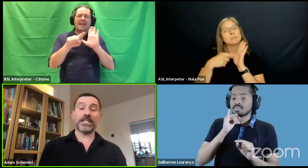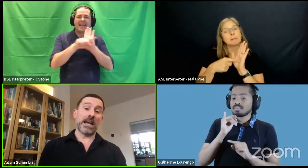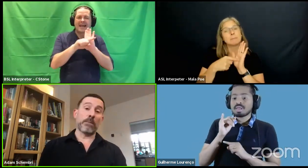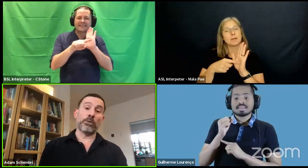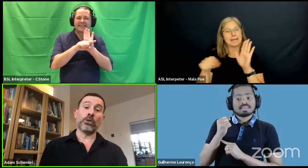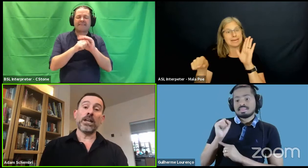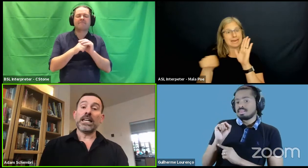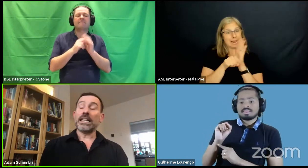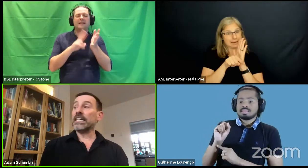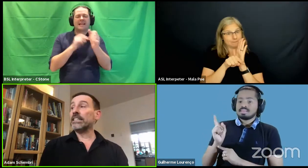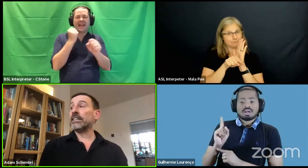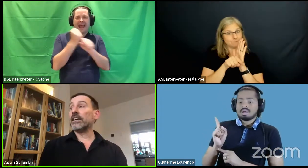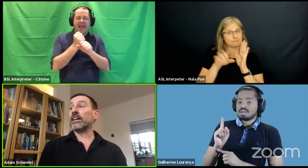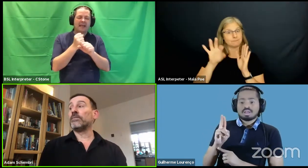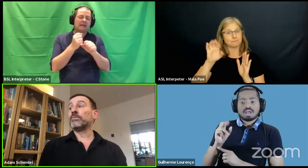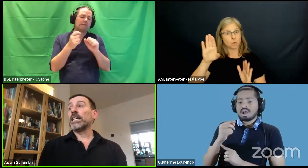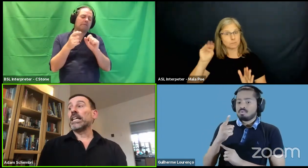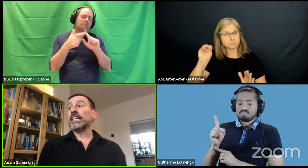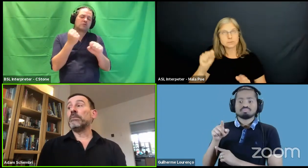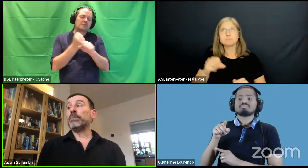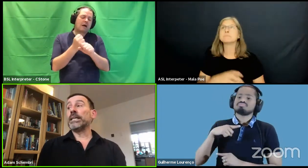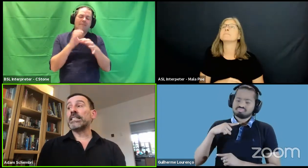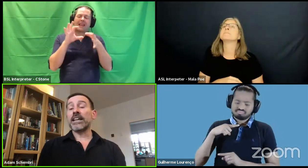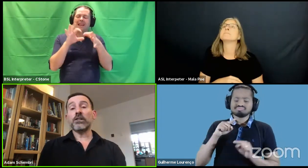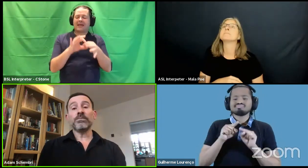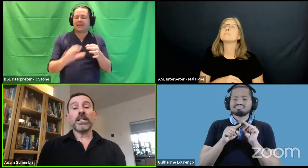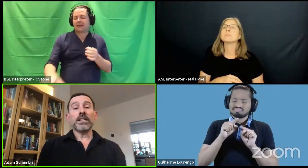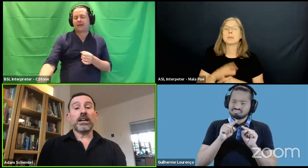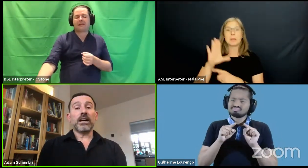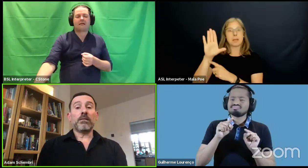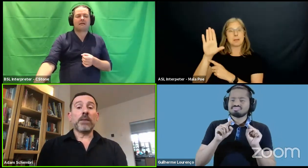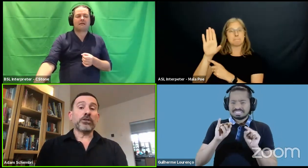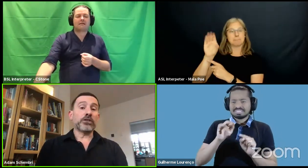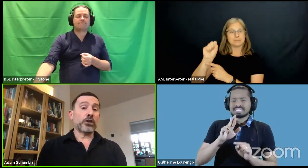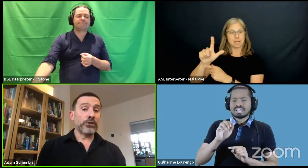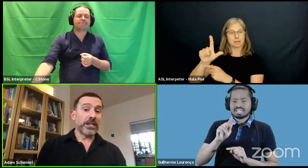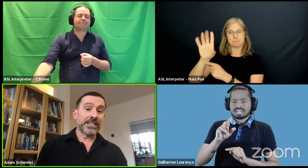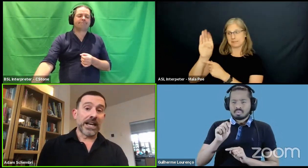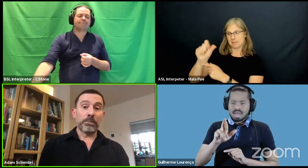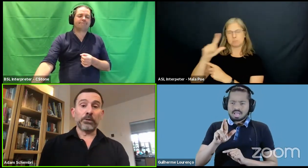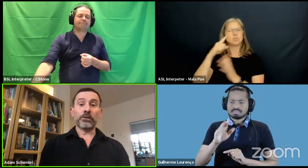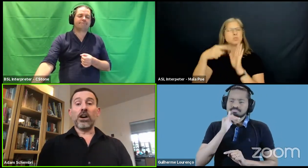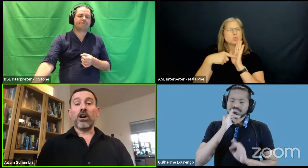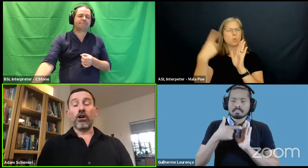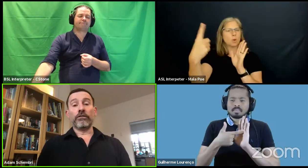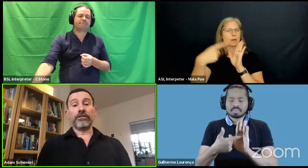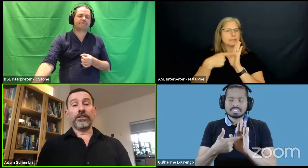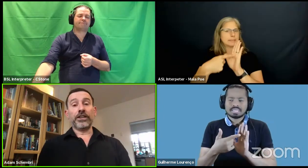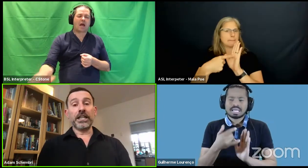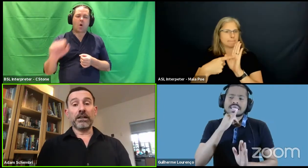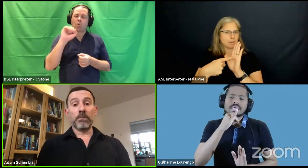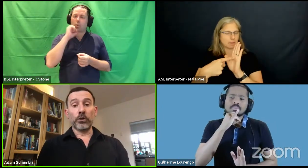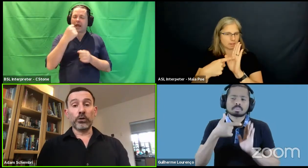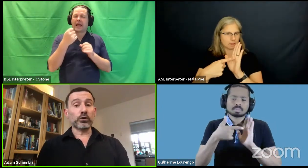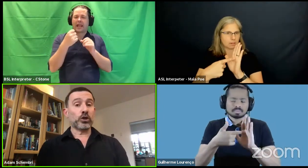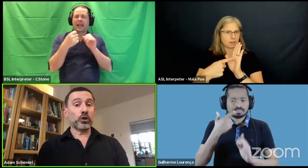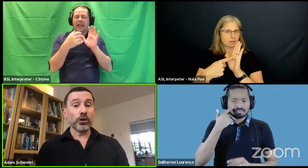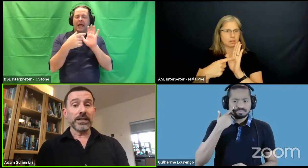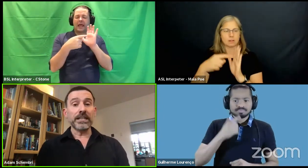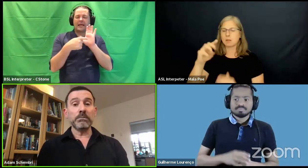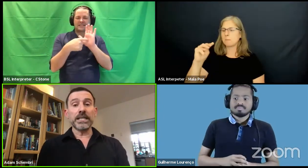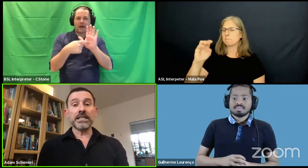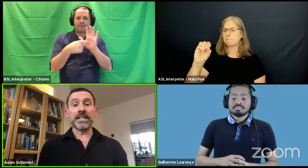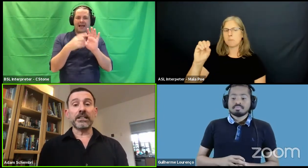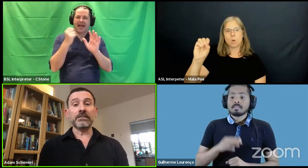for example, in BSL. I'm going to show you the example of the modal